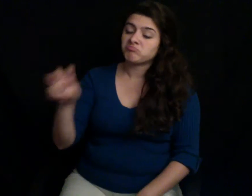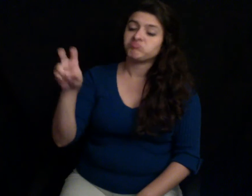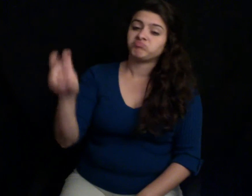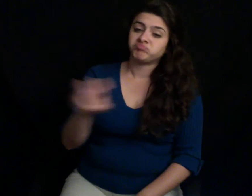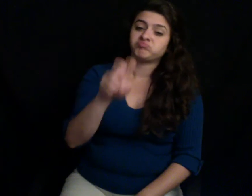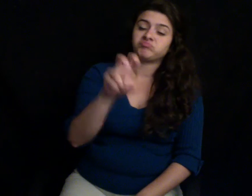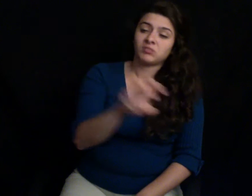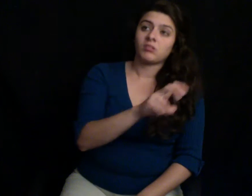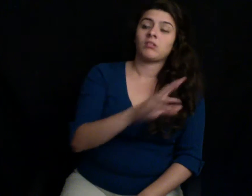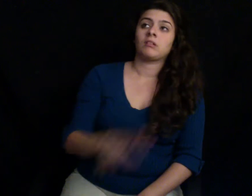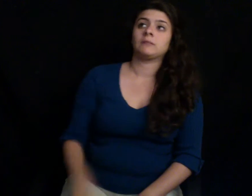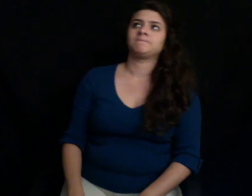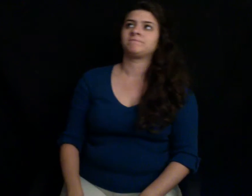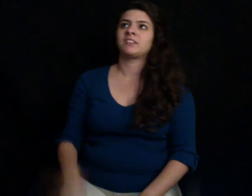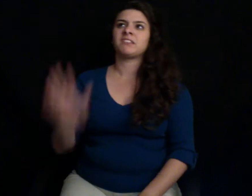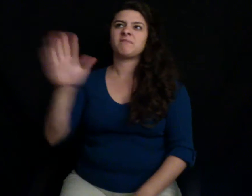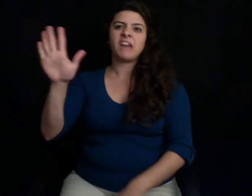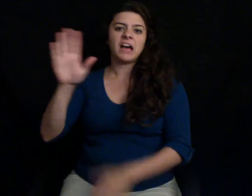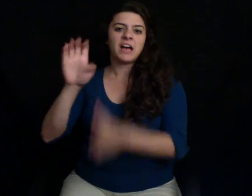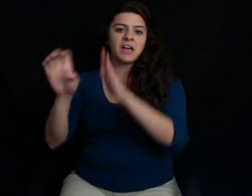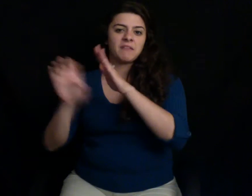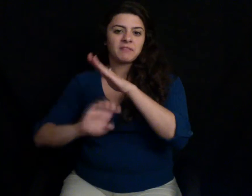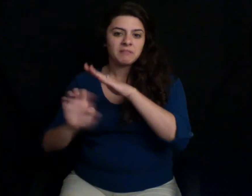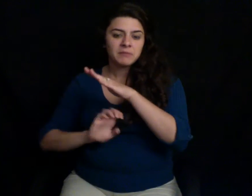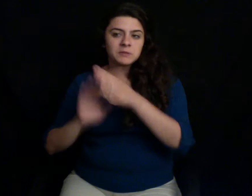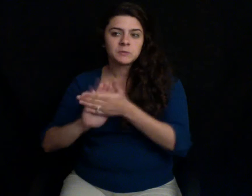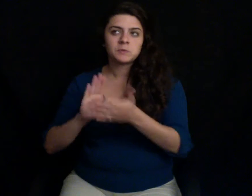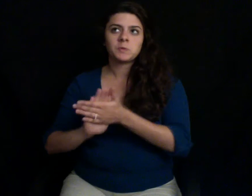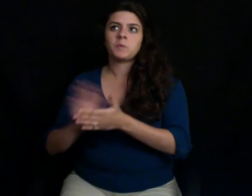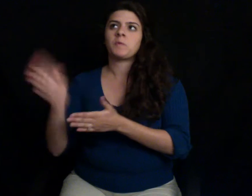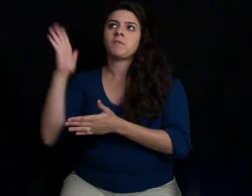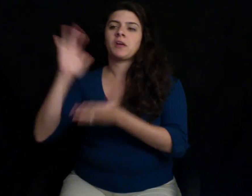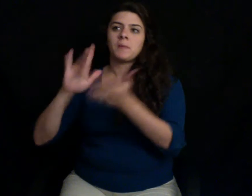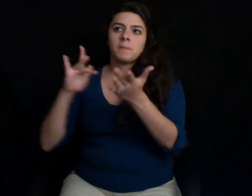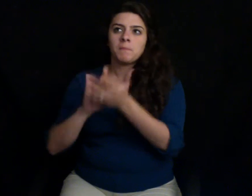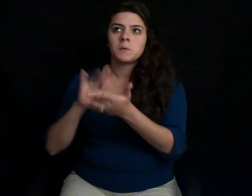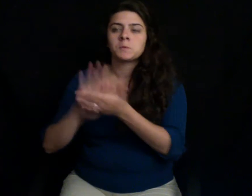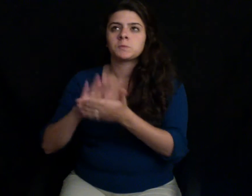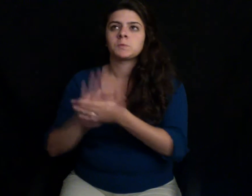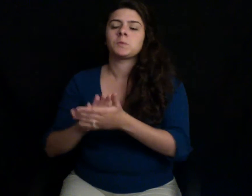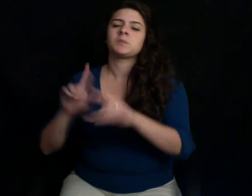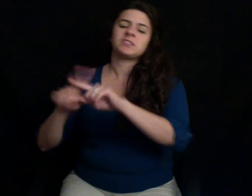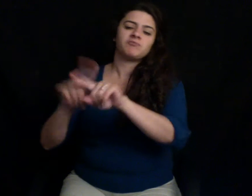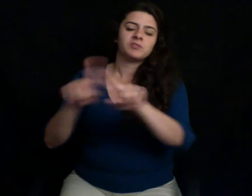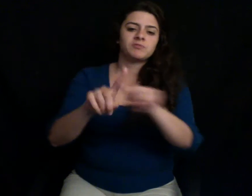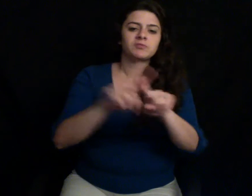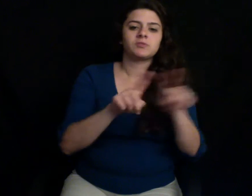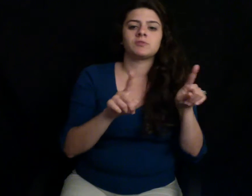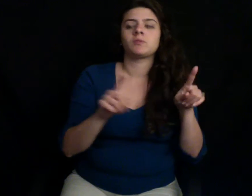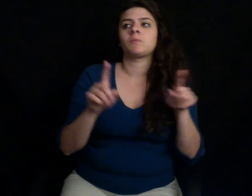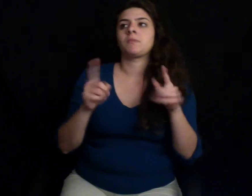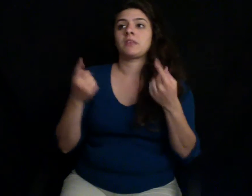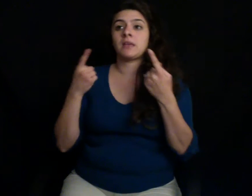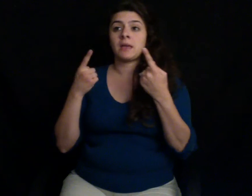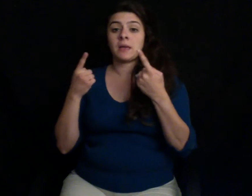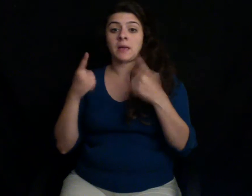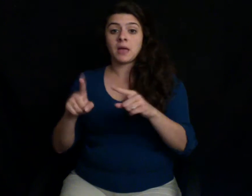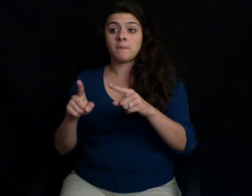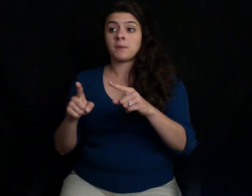schools. I would just bust through schools because we would get evicted a lot. So when we get evicted, we had to change neighborhoods, so I had to